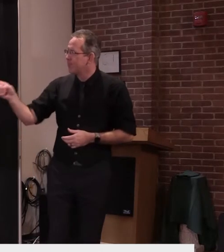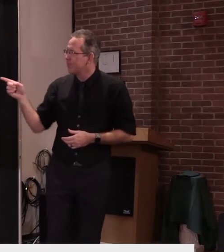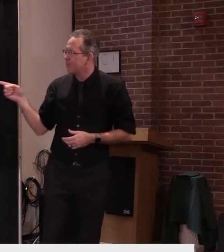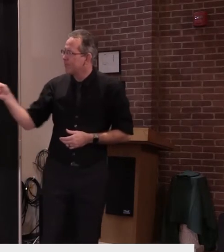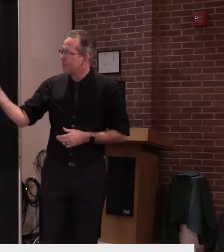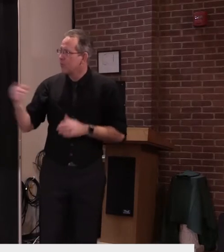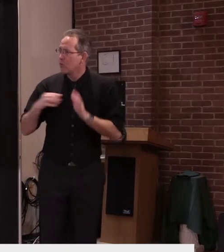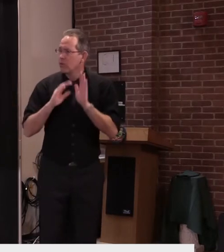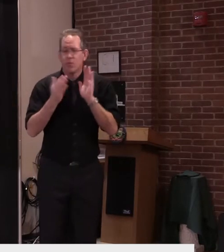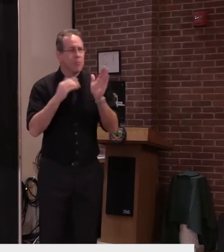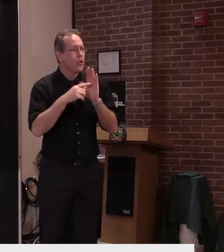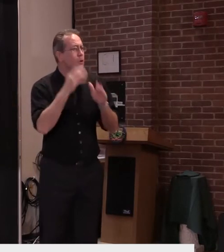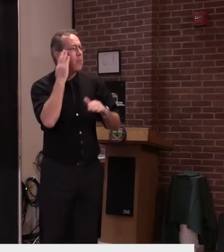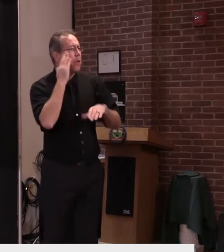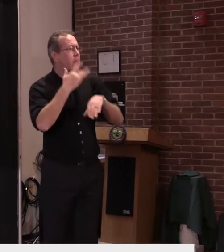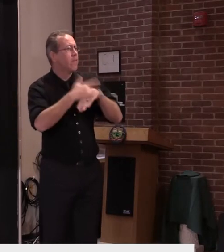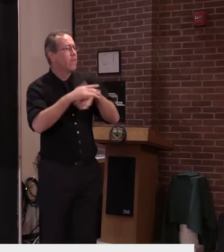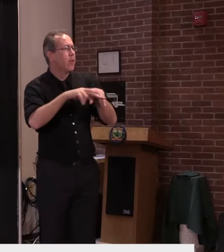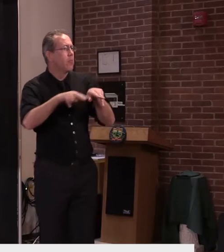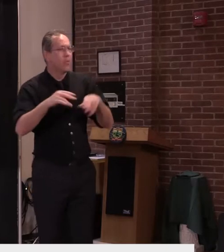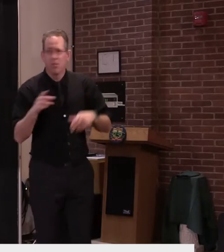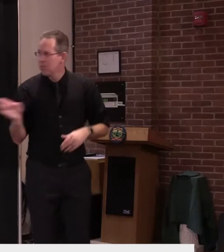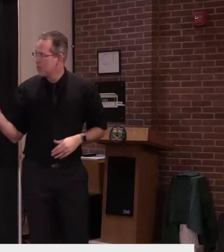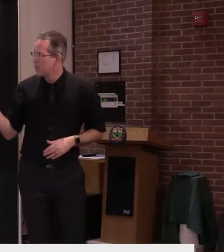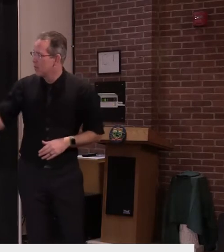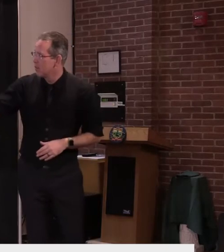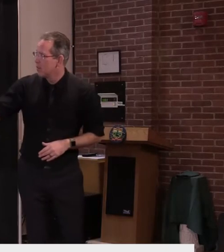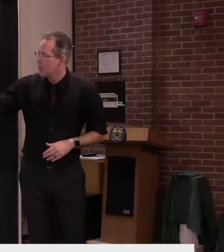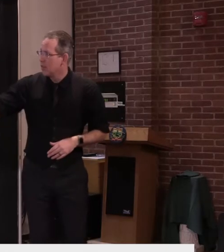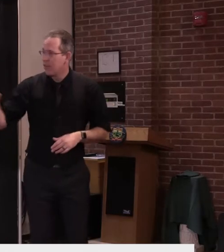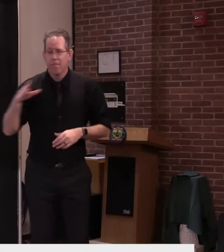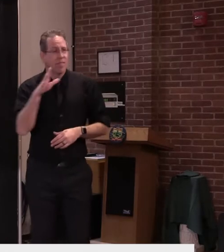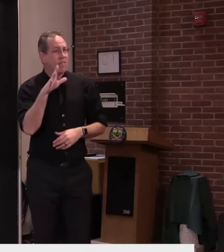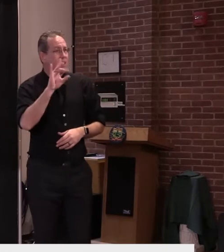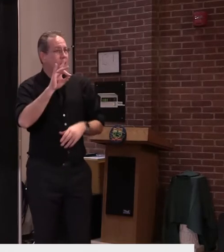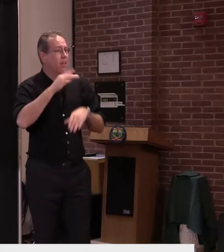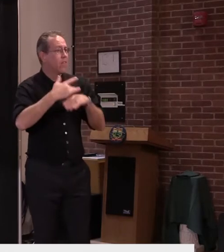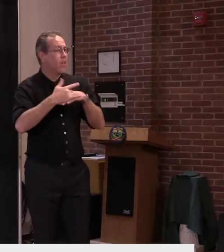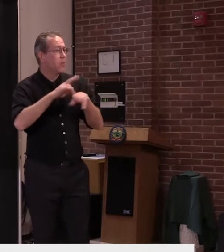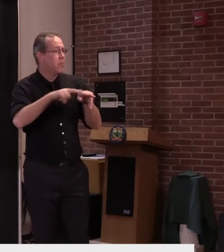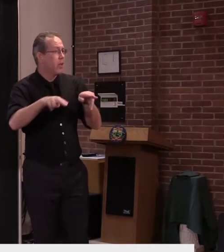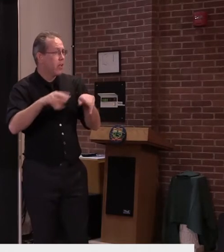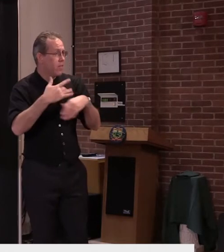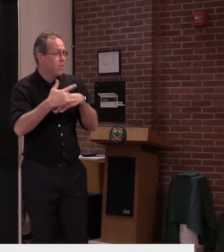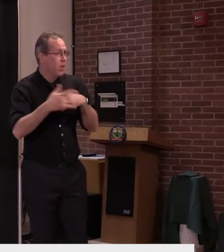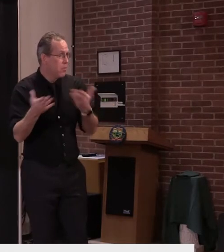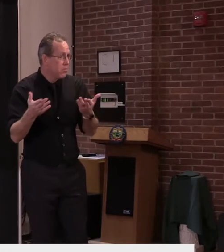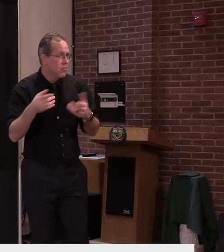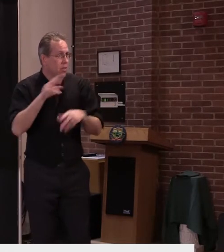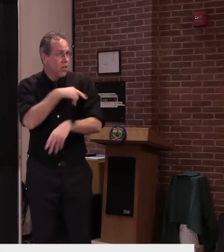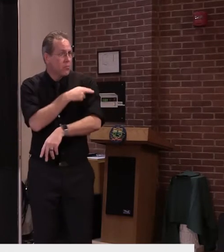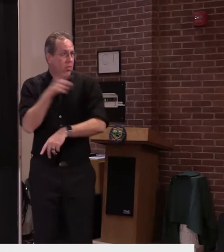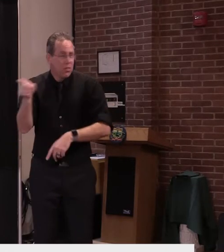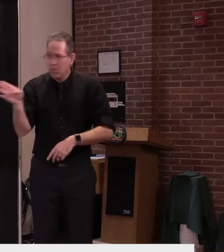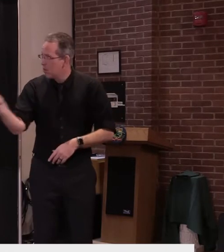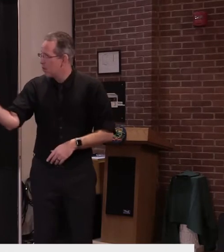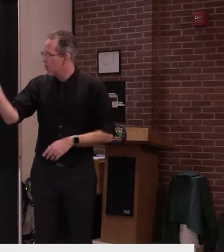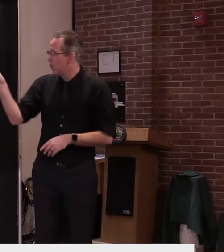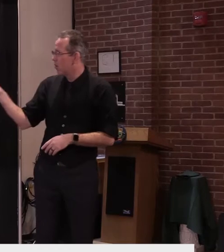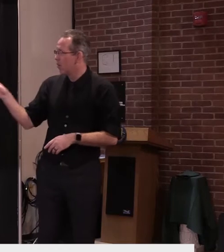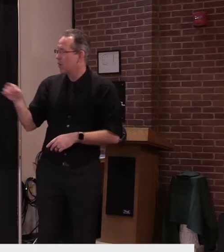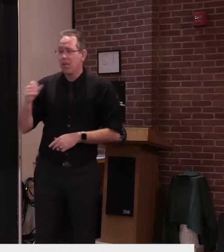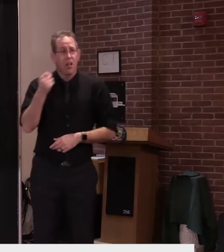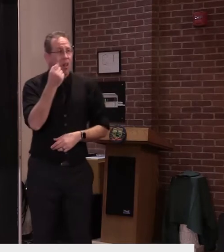58 beds available as of today. It's impacted the ICU side as well, although not as much, as you can see. And there are 11 ICU